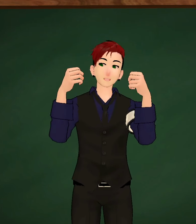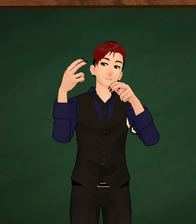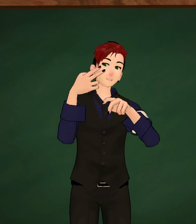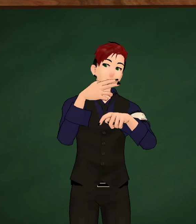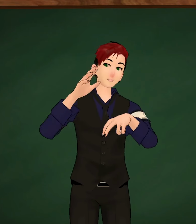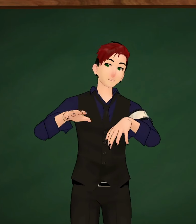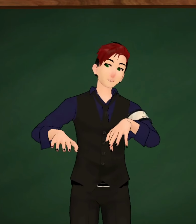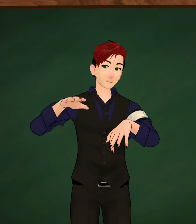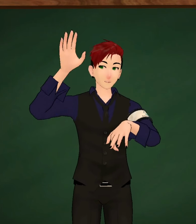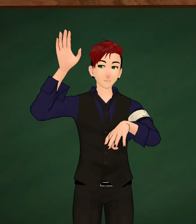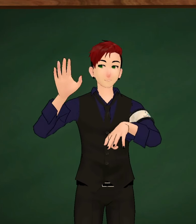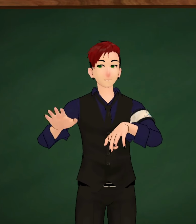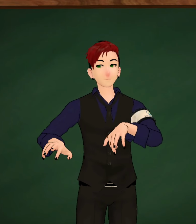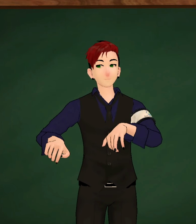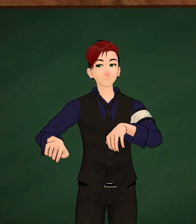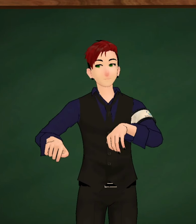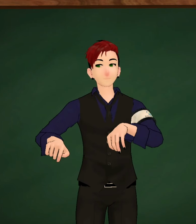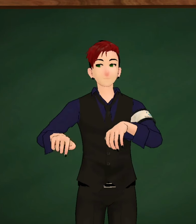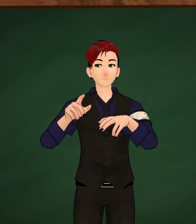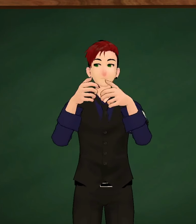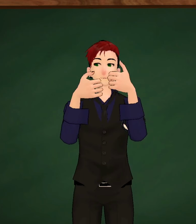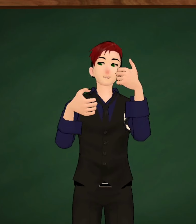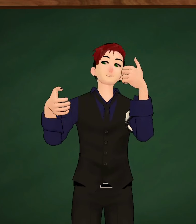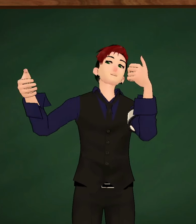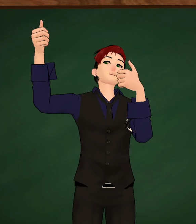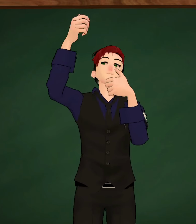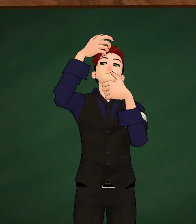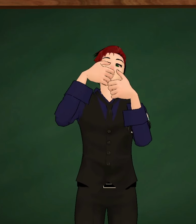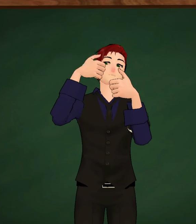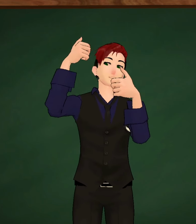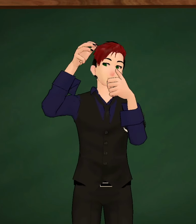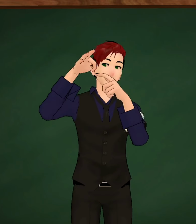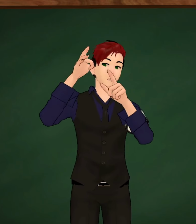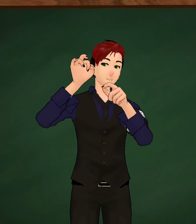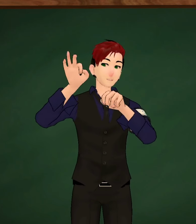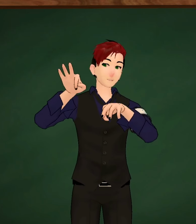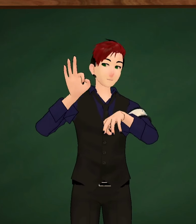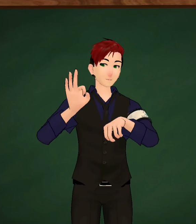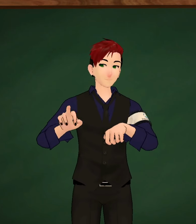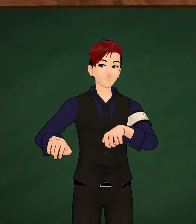signers who have been using it their whole lives. That is the best source you will find.